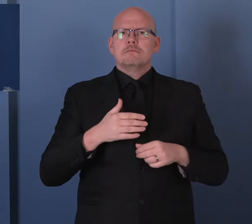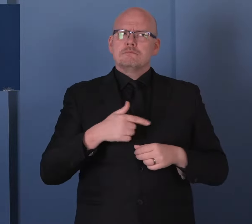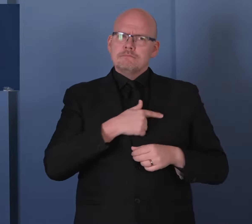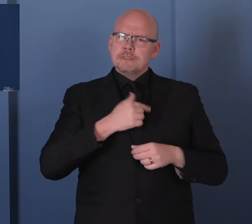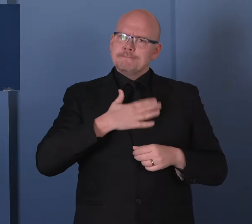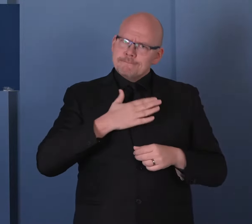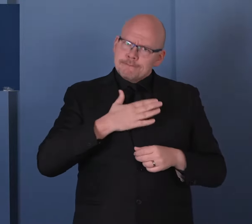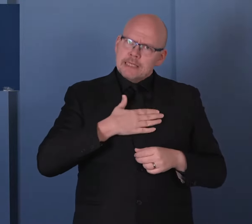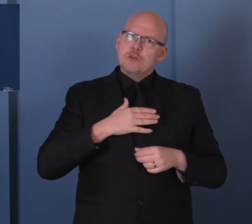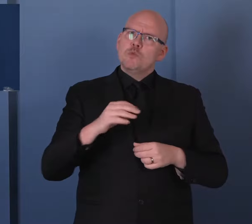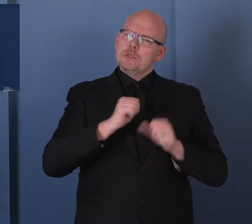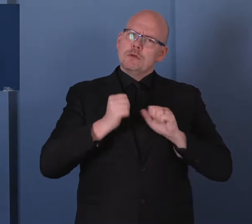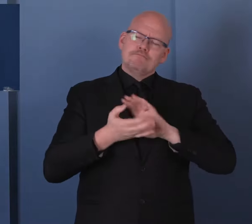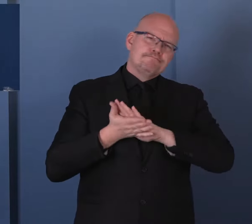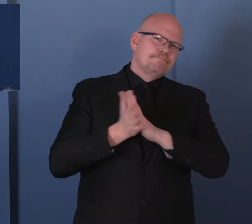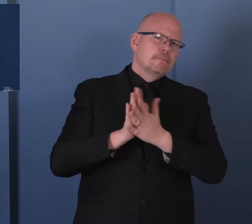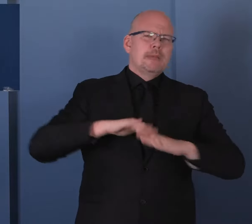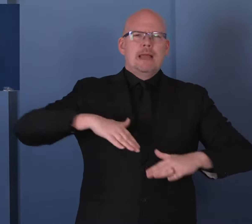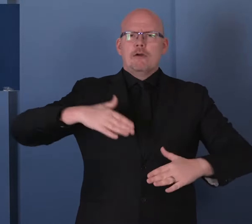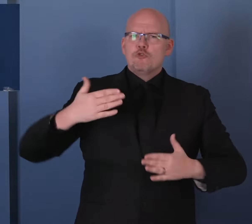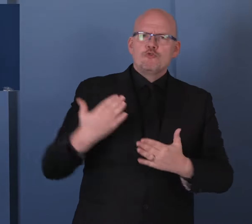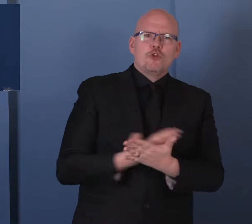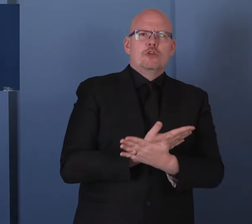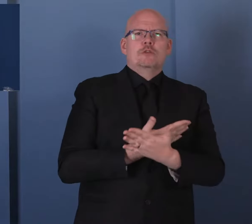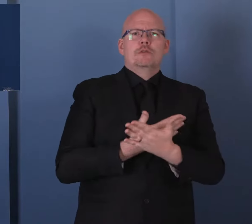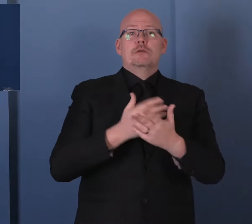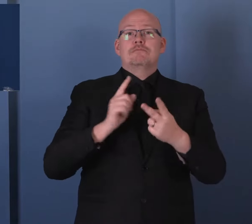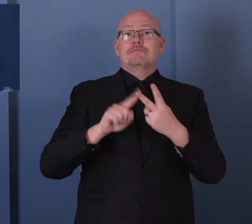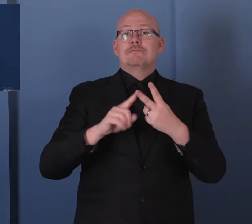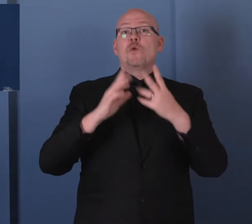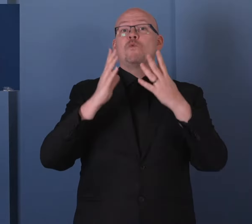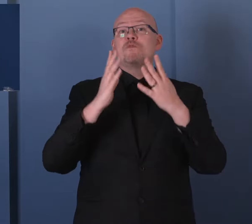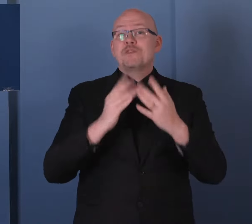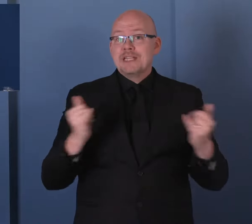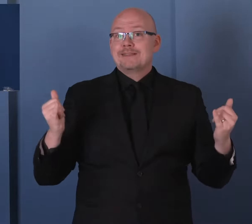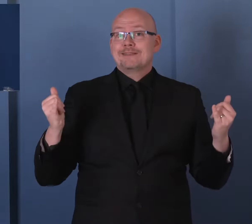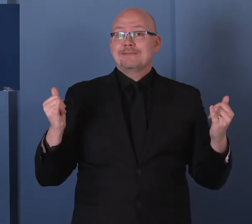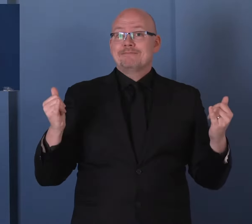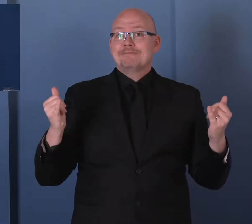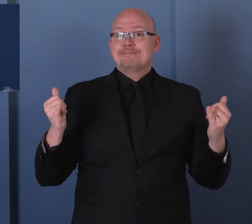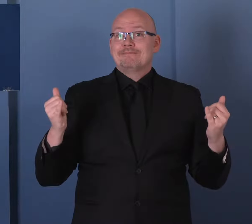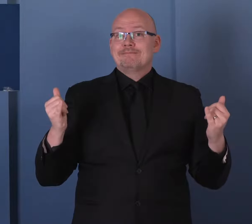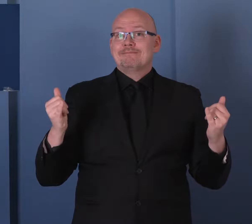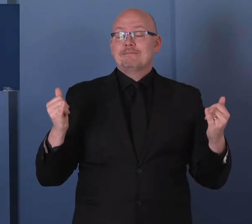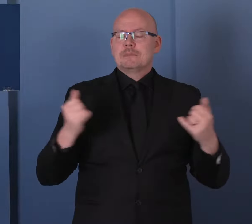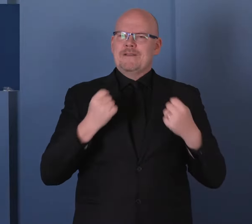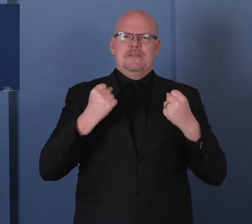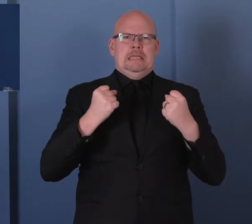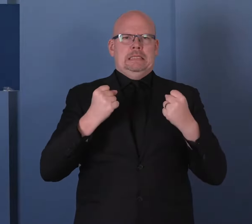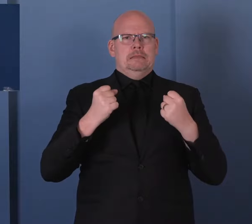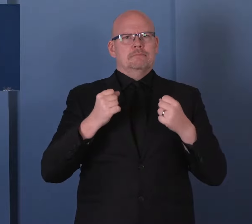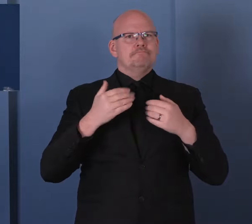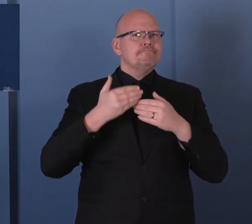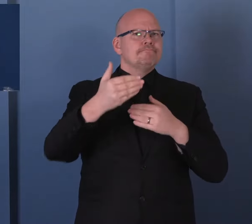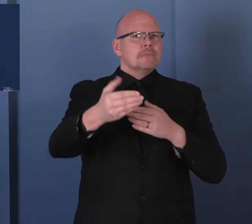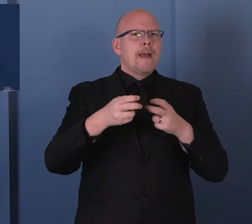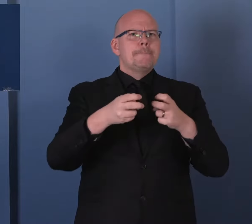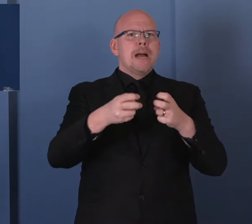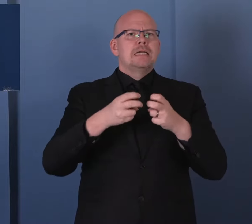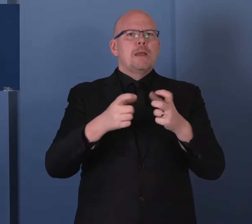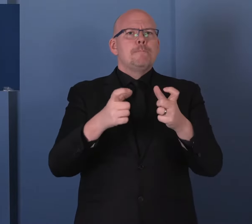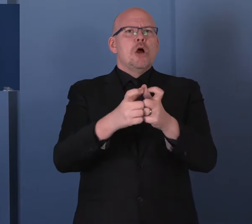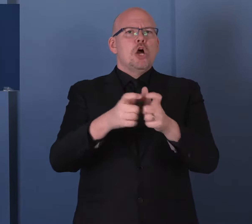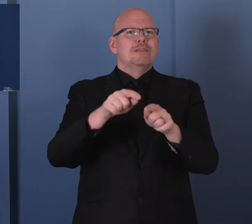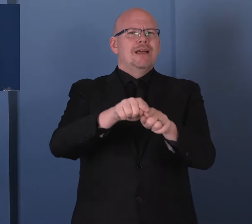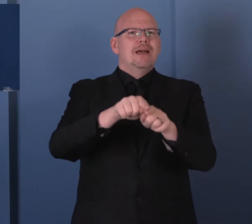Europe greener and make Europe freer. This will also be an important part of the agenda for the March meeting for a